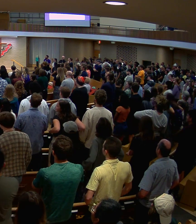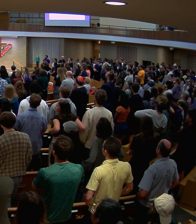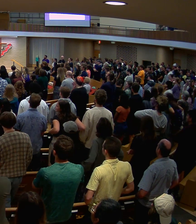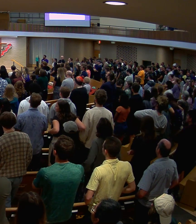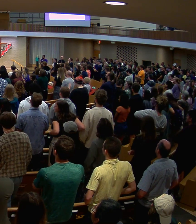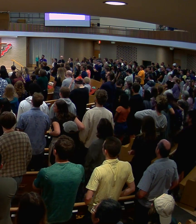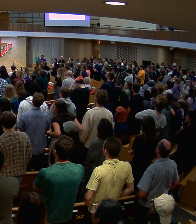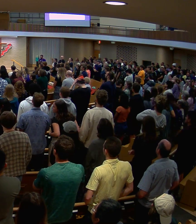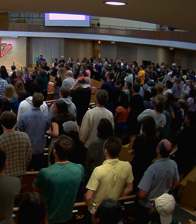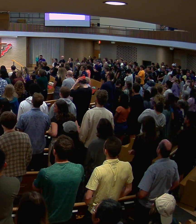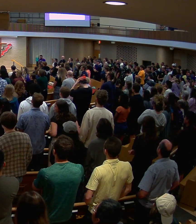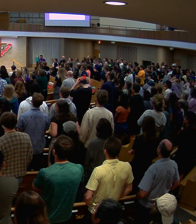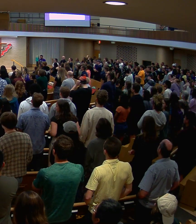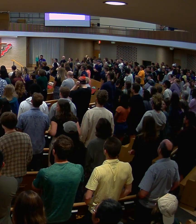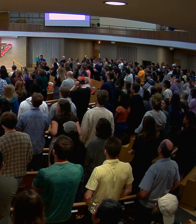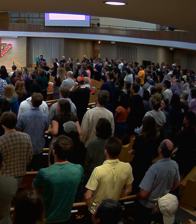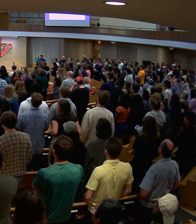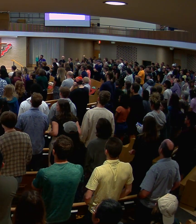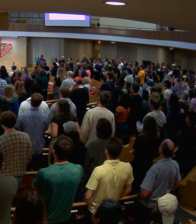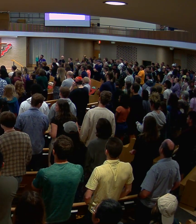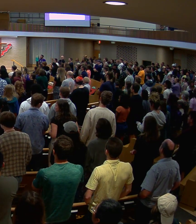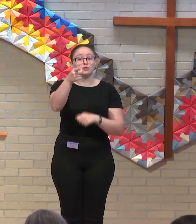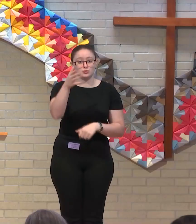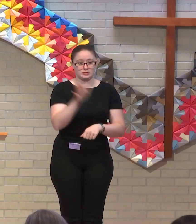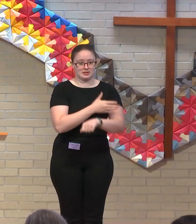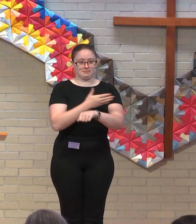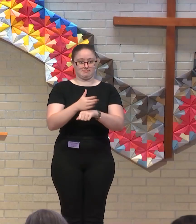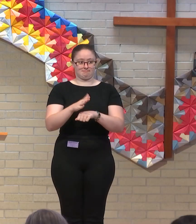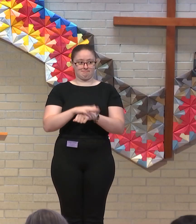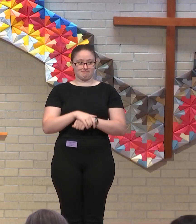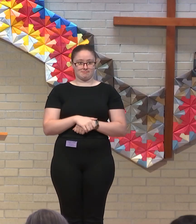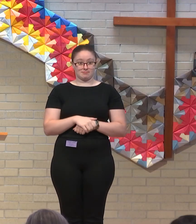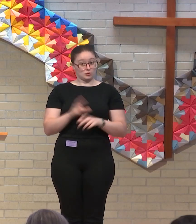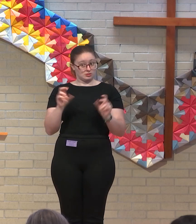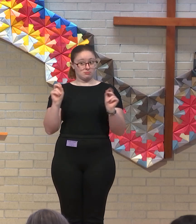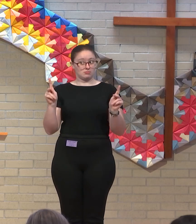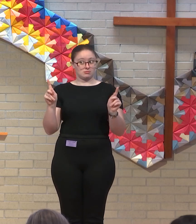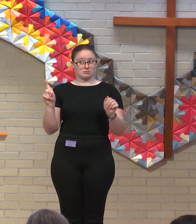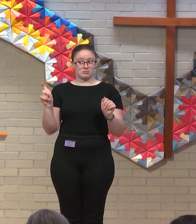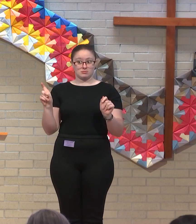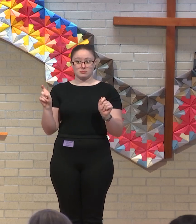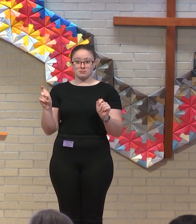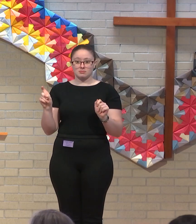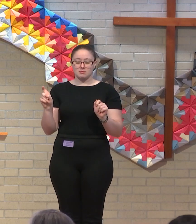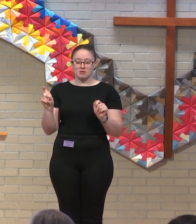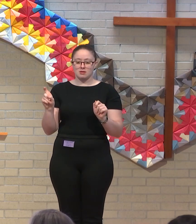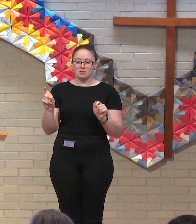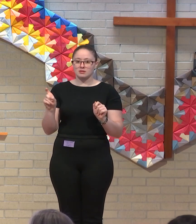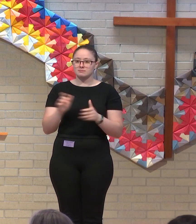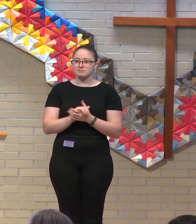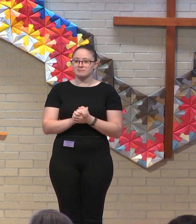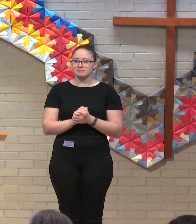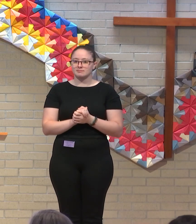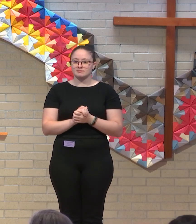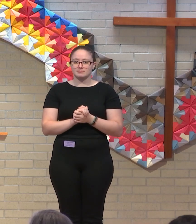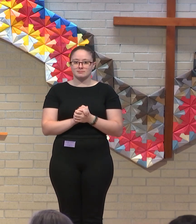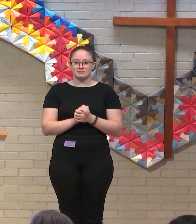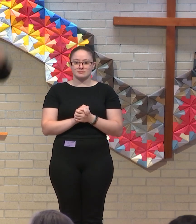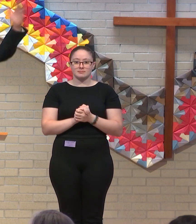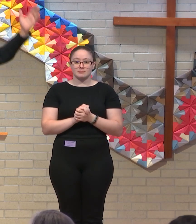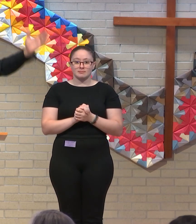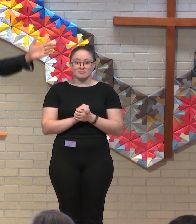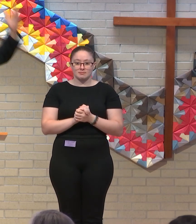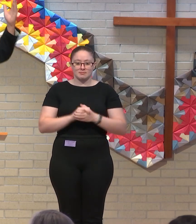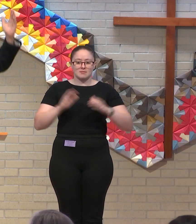I sing, then you sing. Okay? There's a spot in